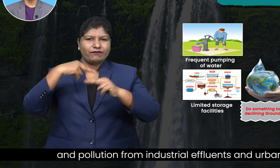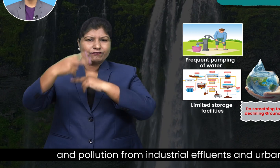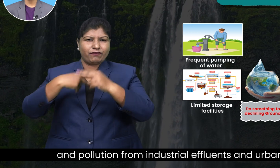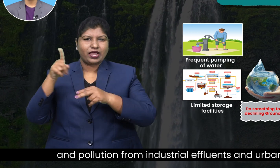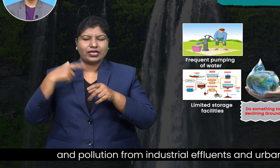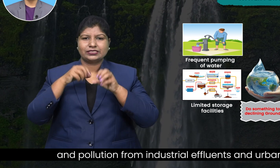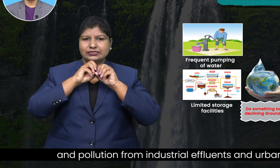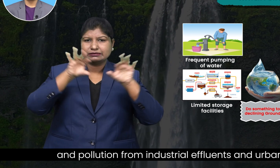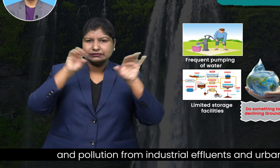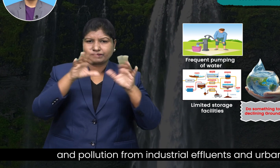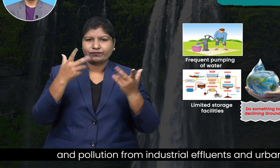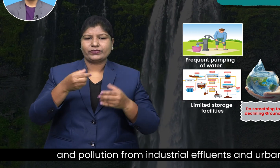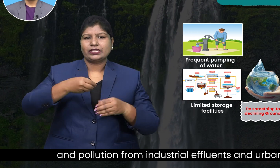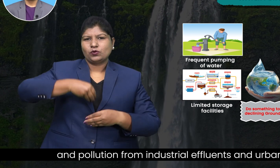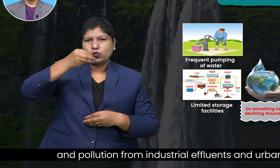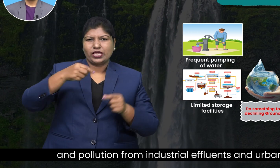and urban wastes.